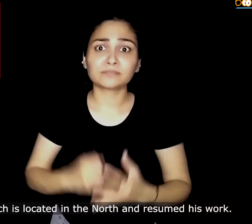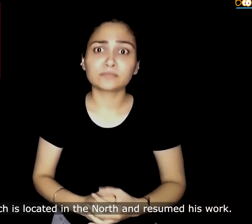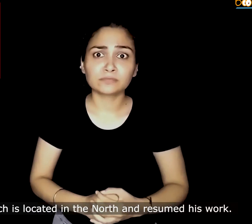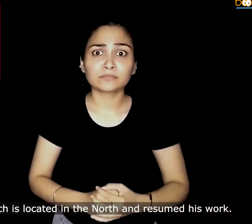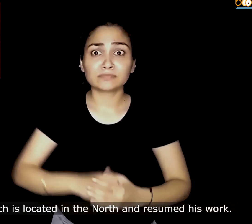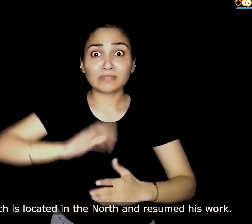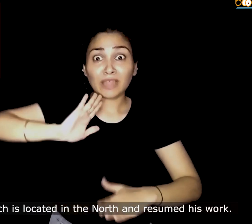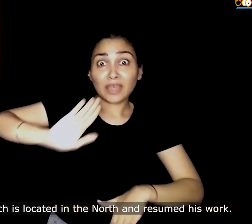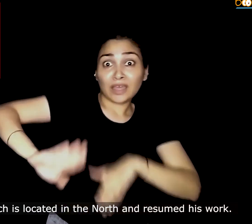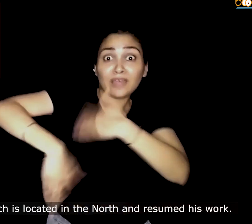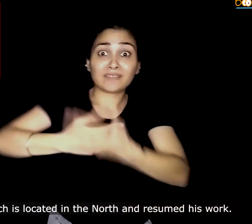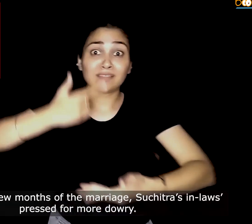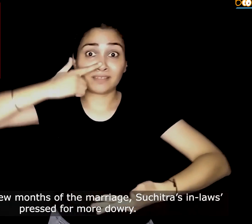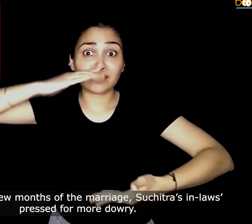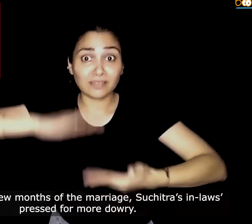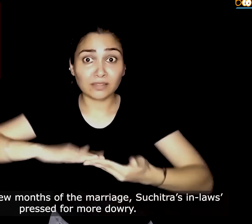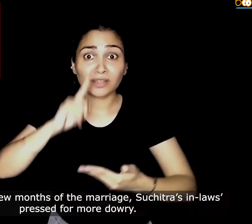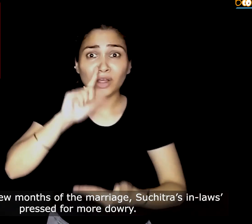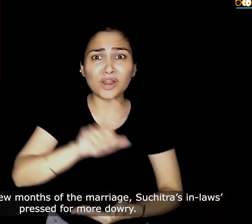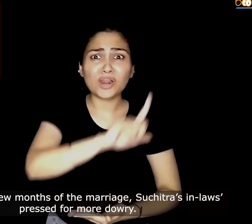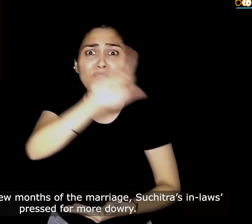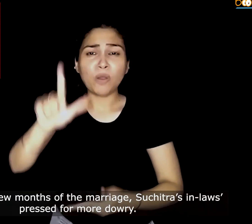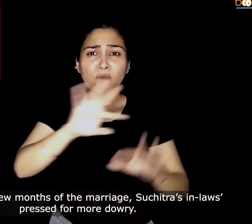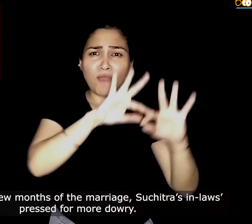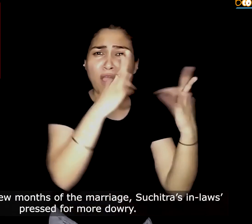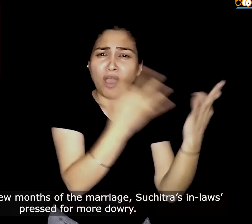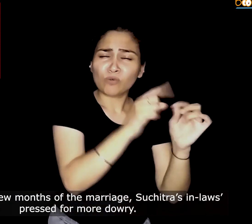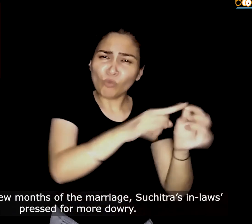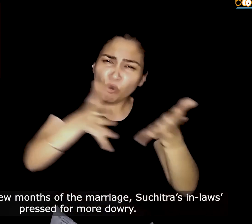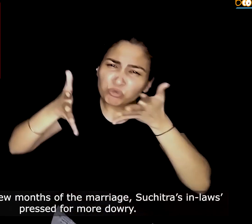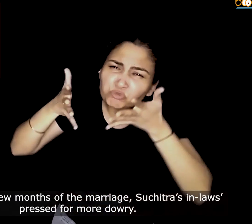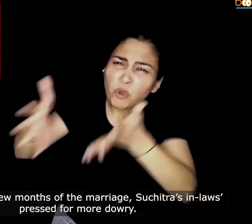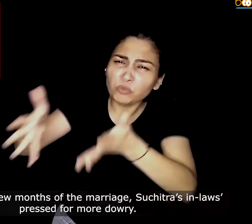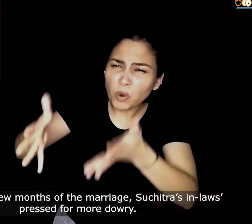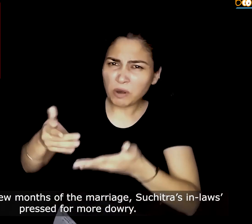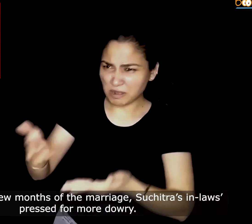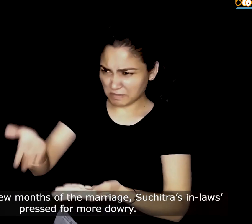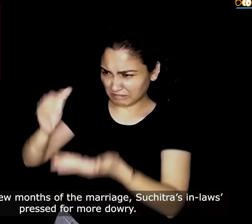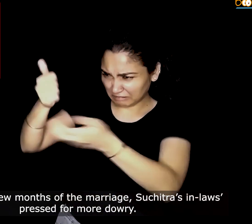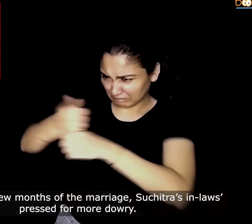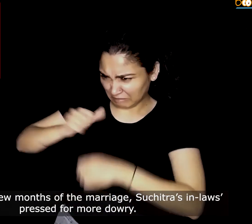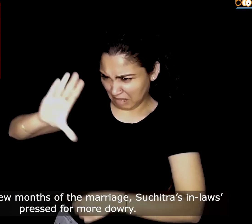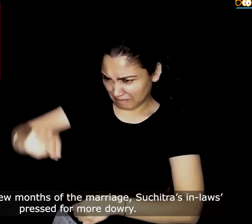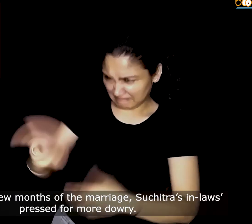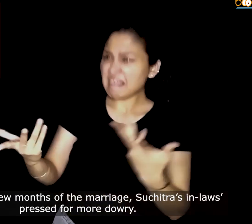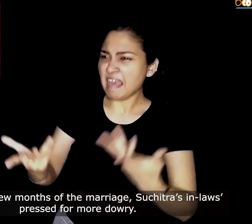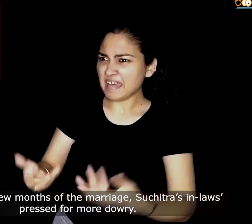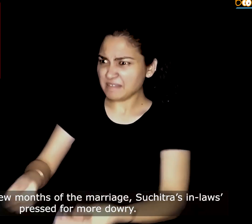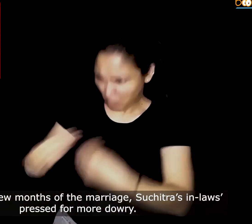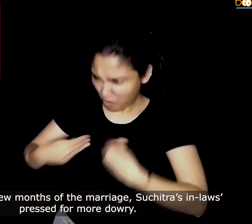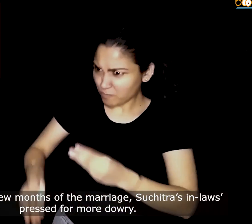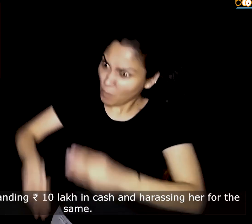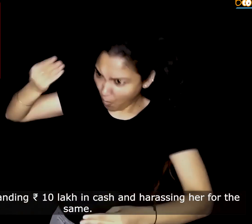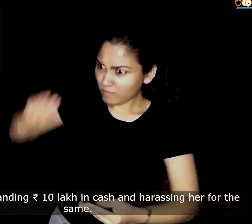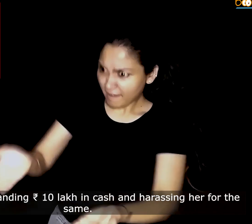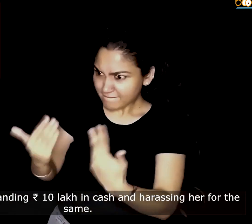resumed his work but within a few months of marriage suchitra's in-laws was pressed for more dowry they began